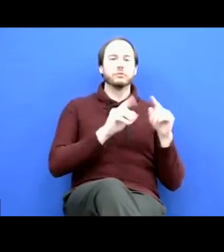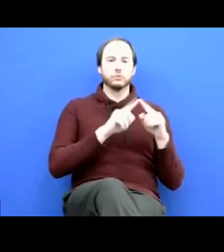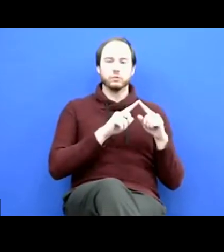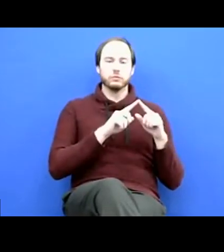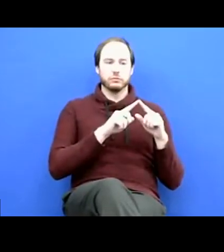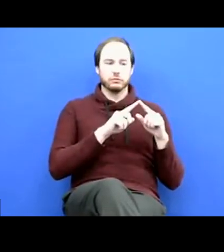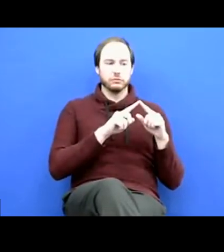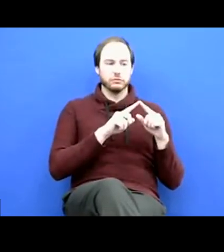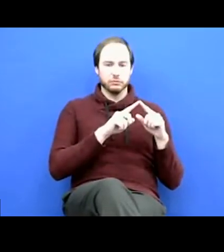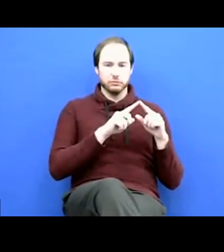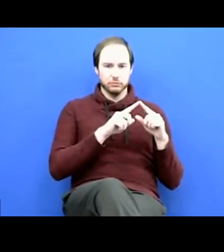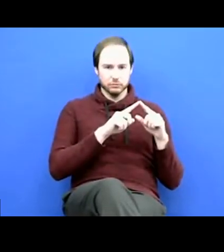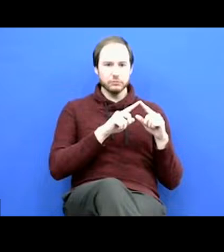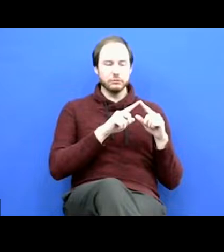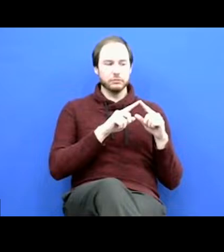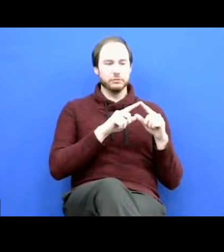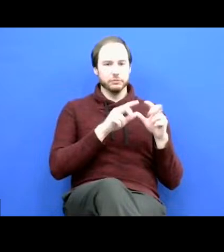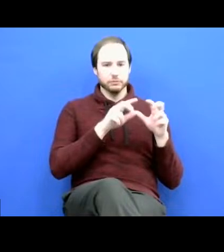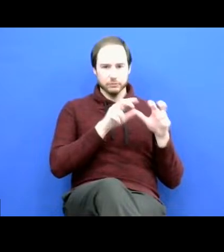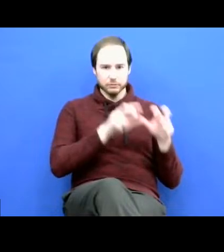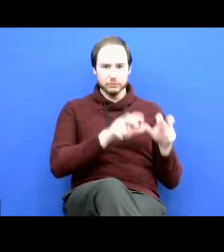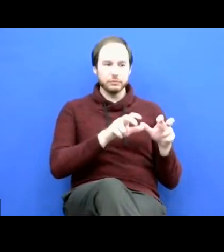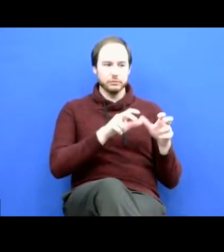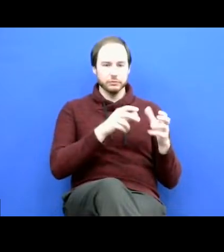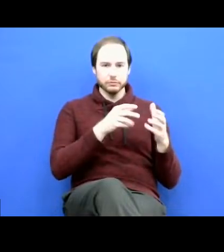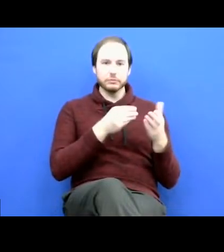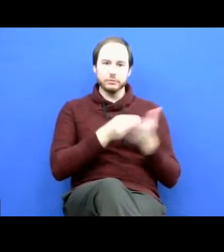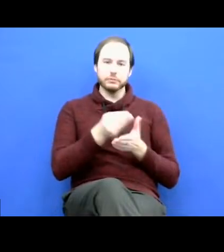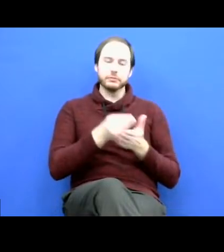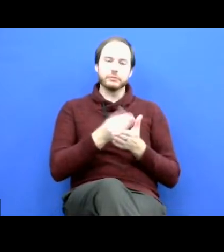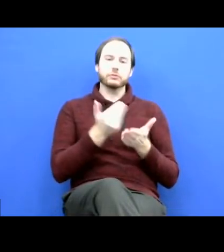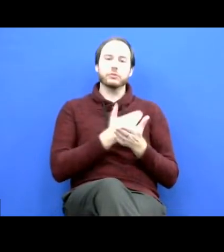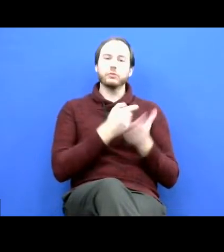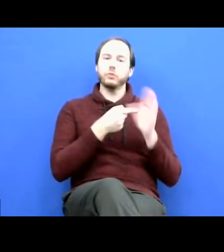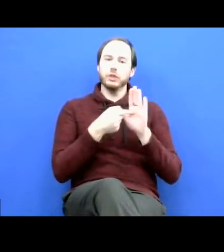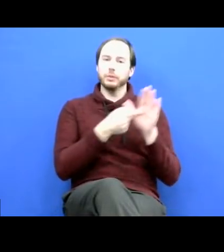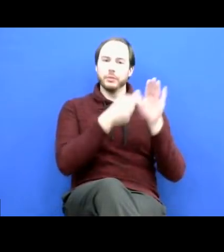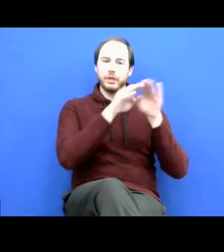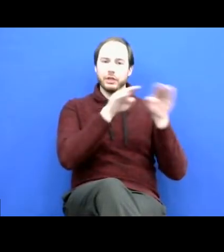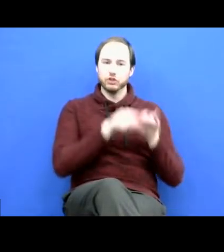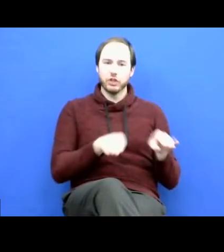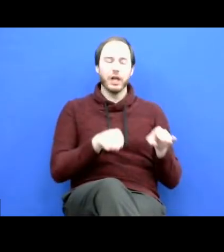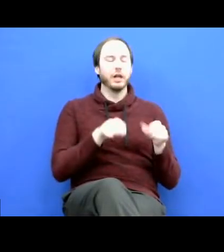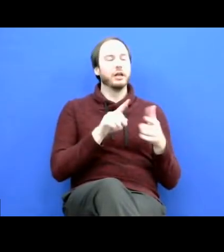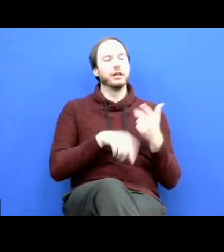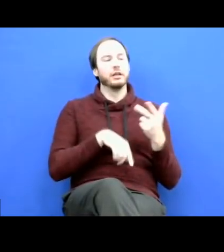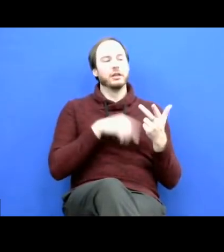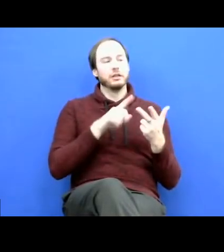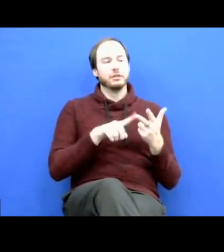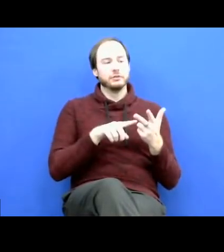cash. We've purchased new display shelves. We've opened up